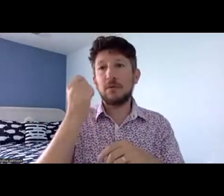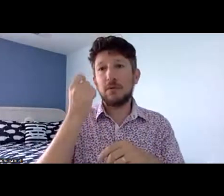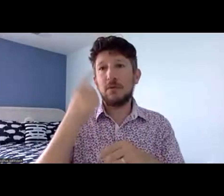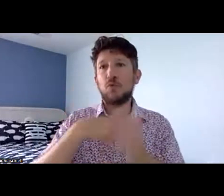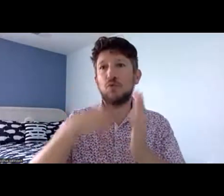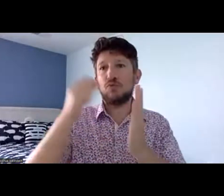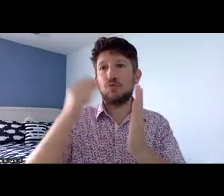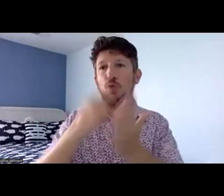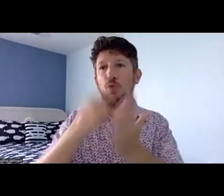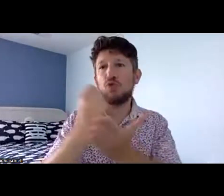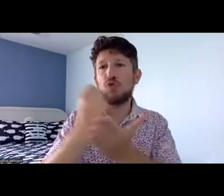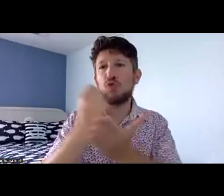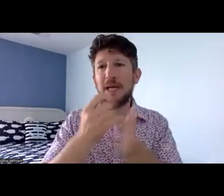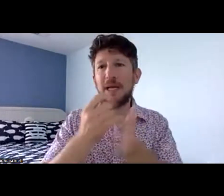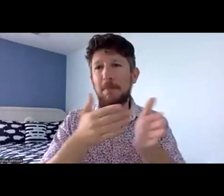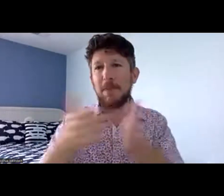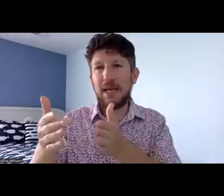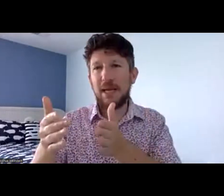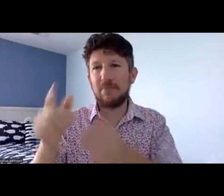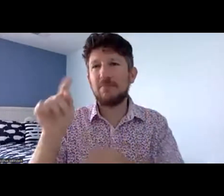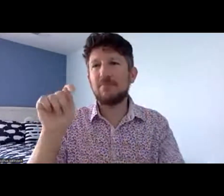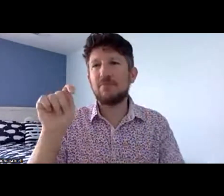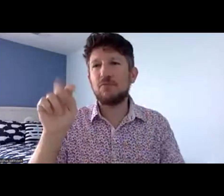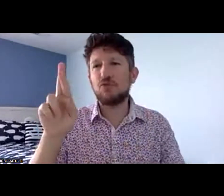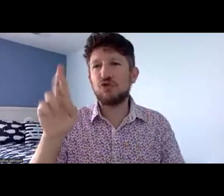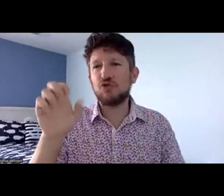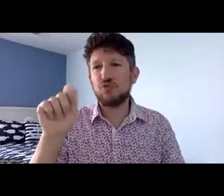It's a little bit different than what you expect in the school